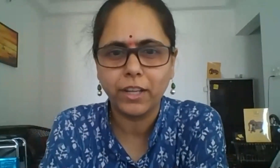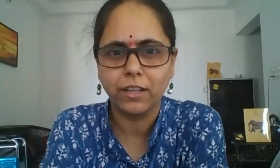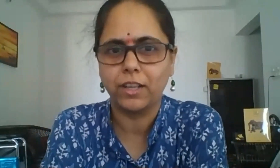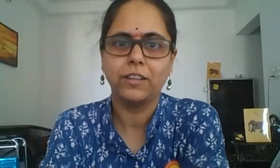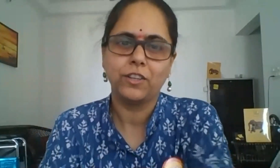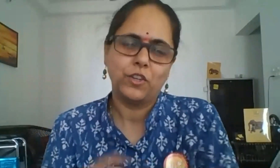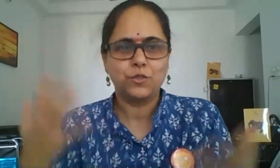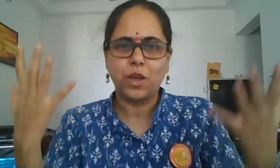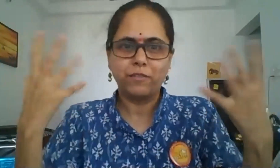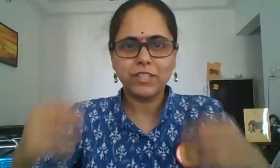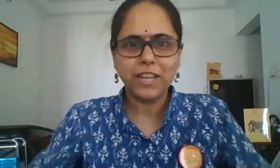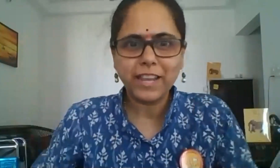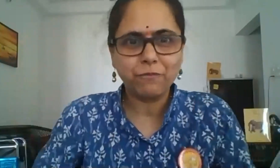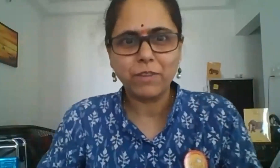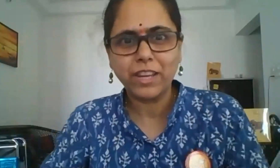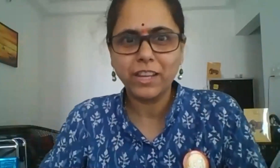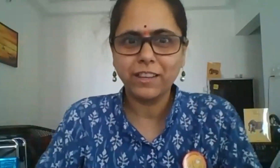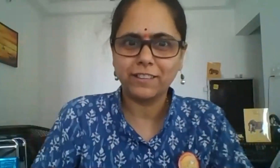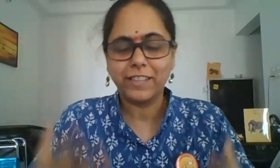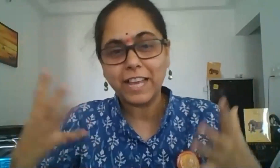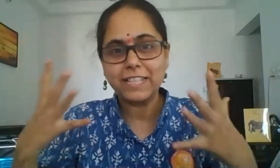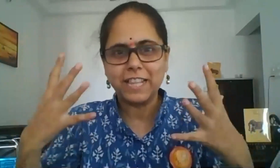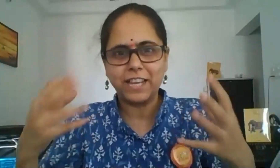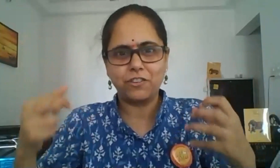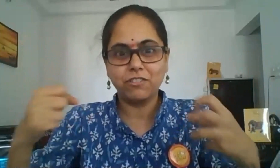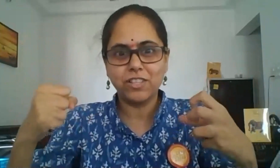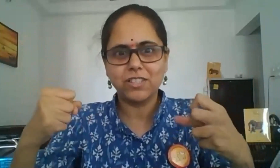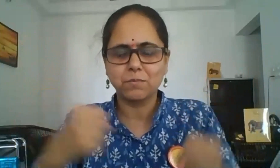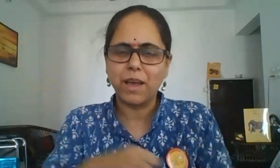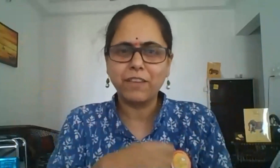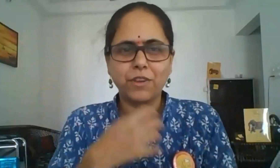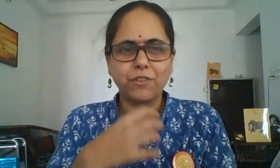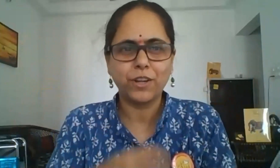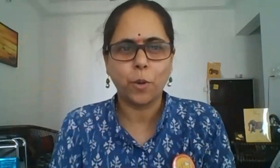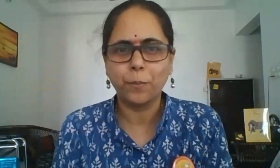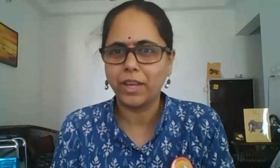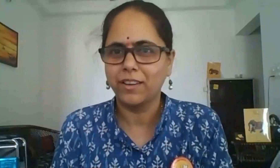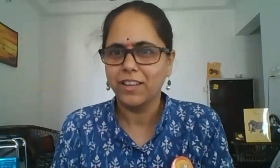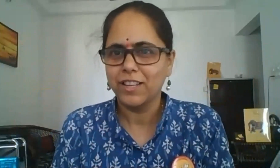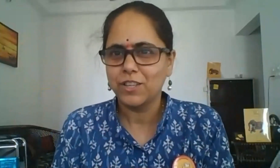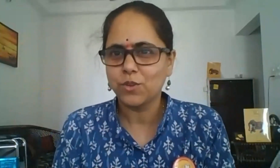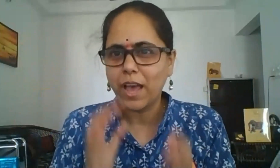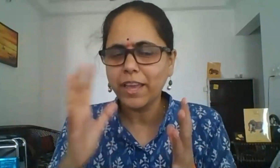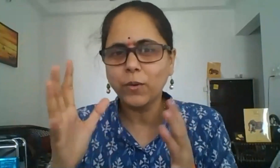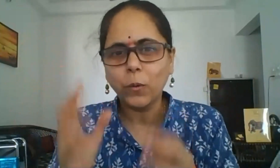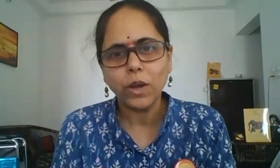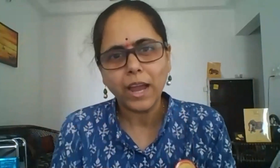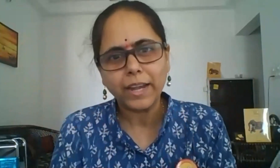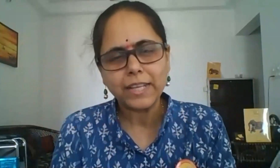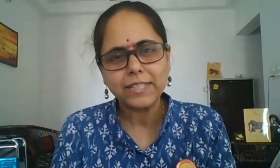volunteering? So I was like, very nice, like, this is my favorite topic. So I go and I